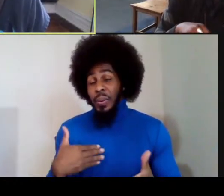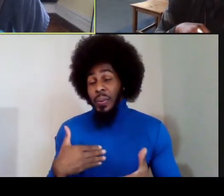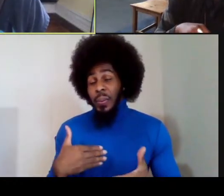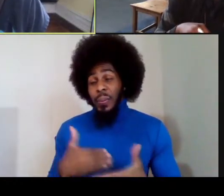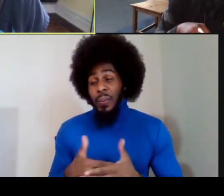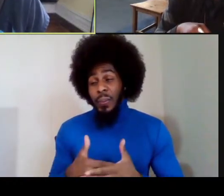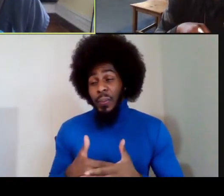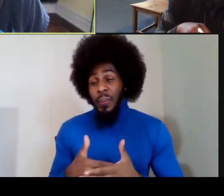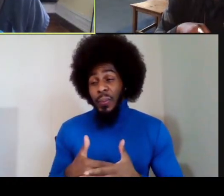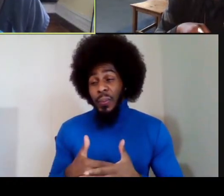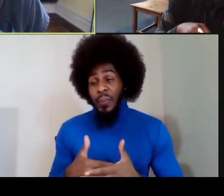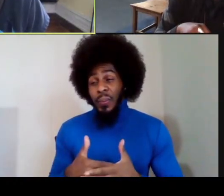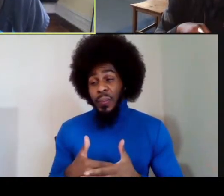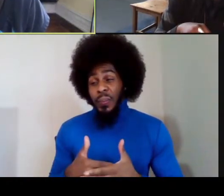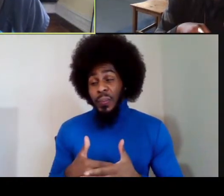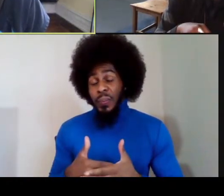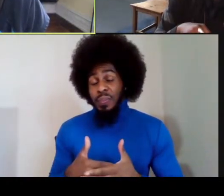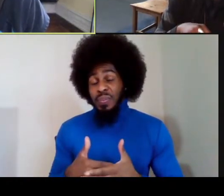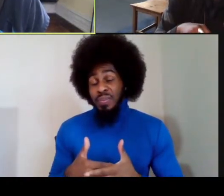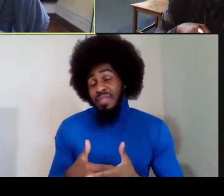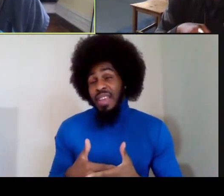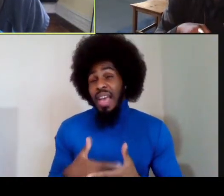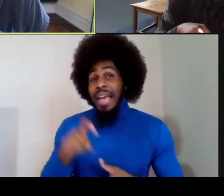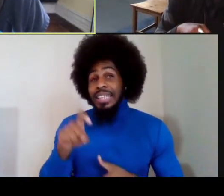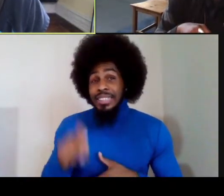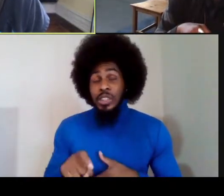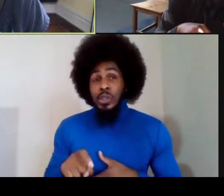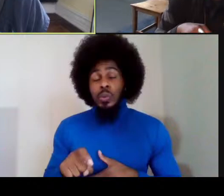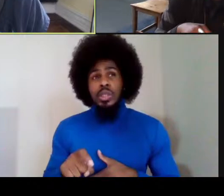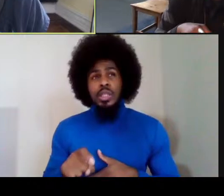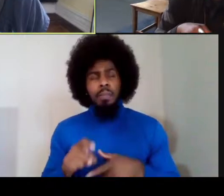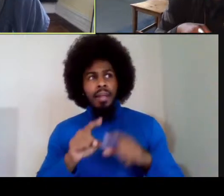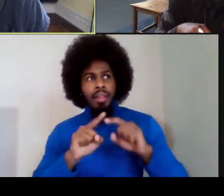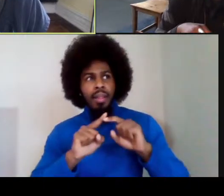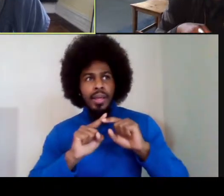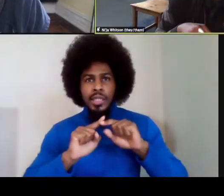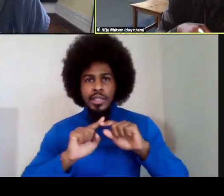my space self into spaces where I can listen so I can follow directions.